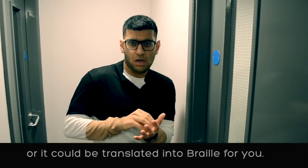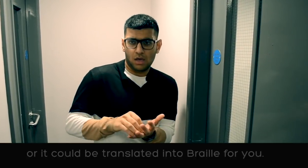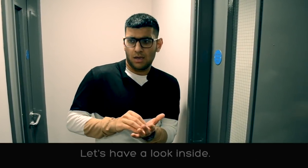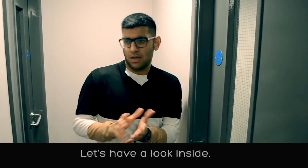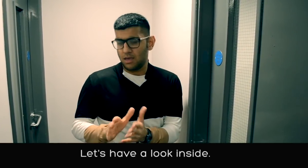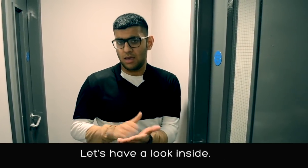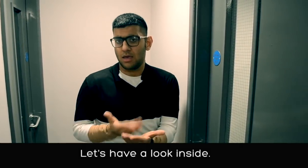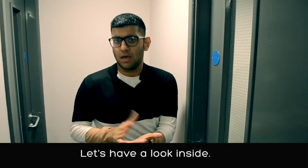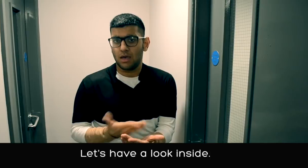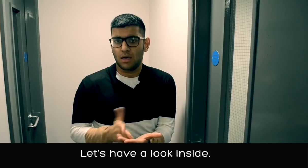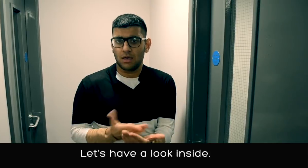Let's have a look inside.